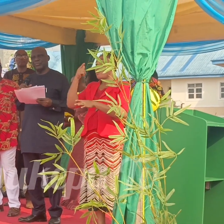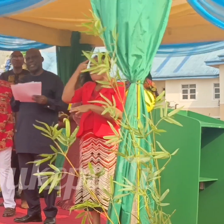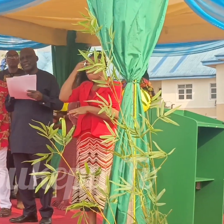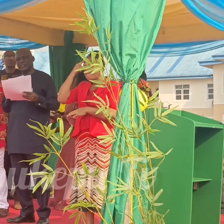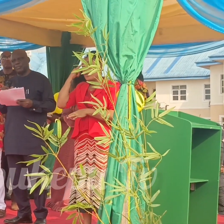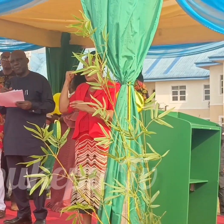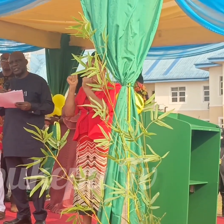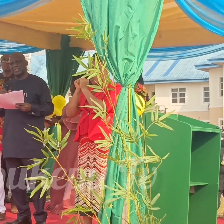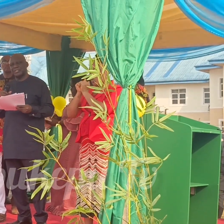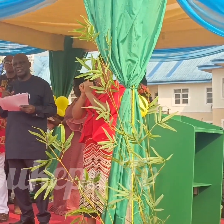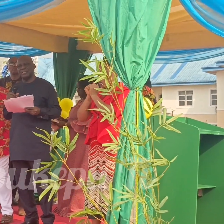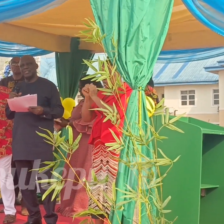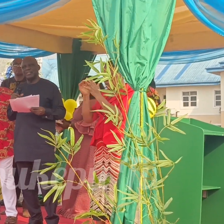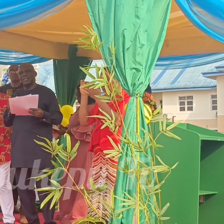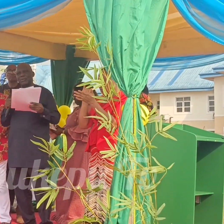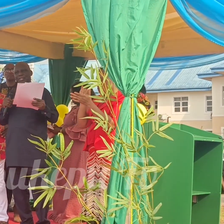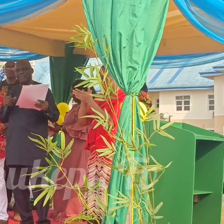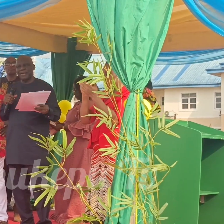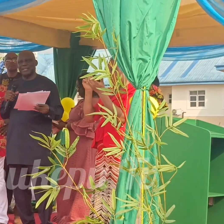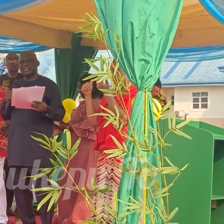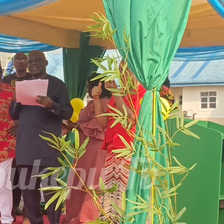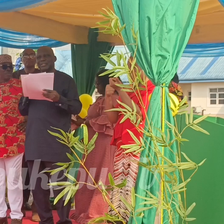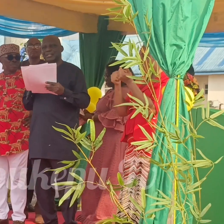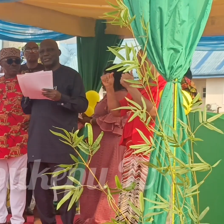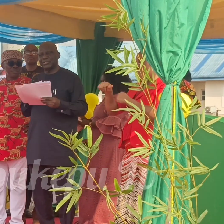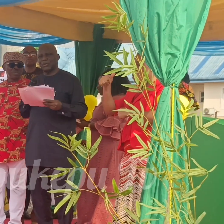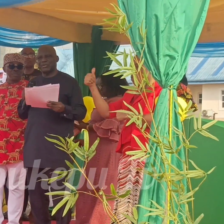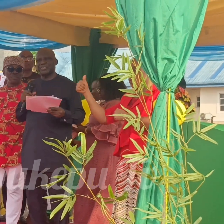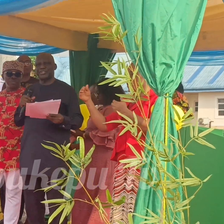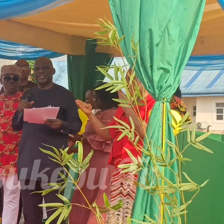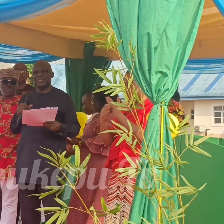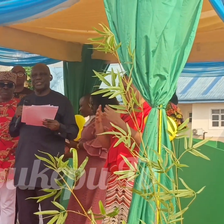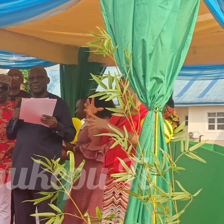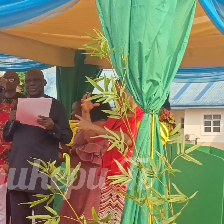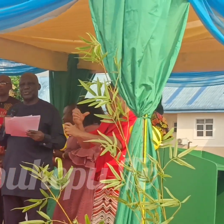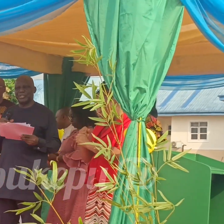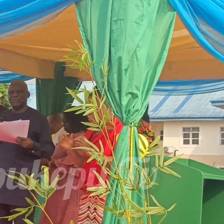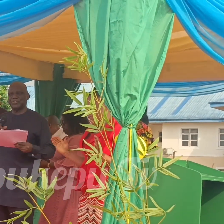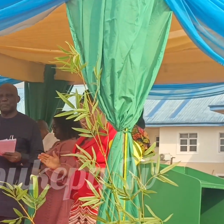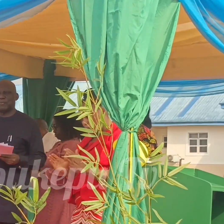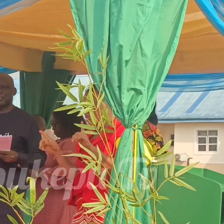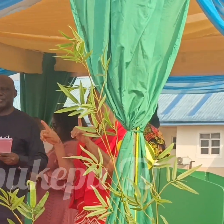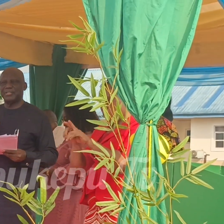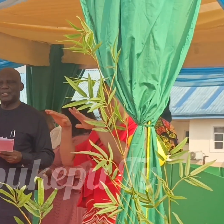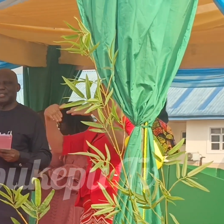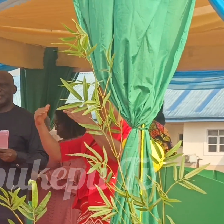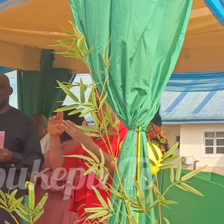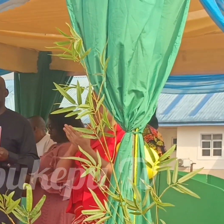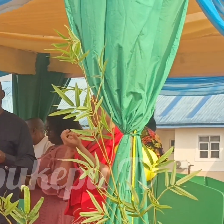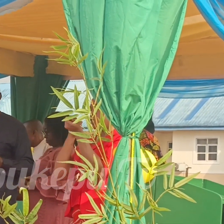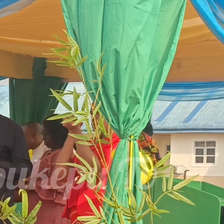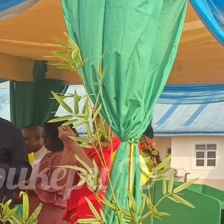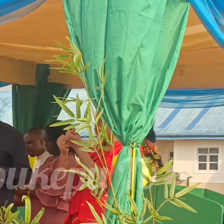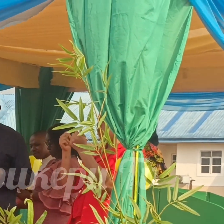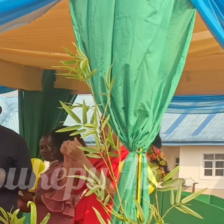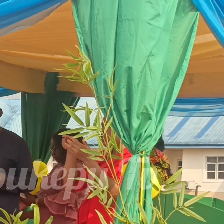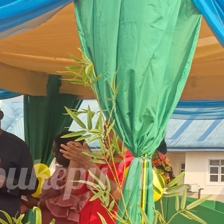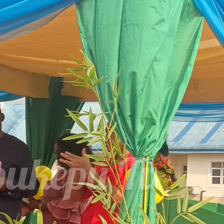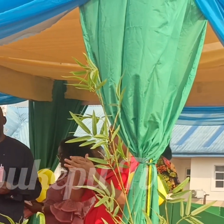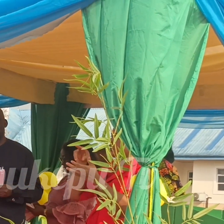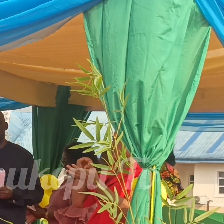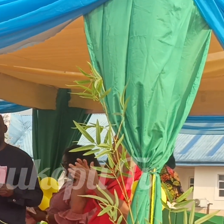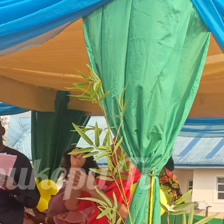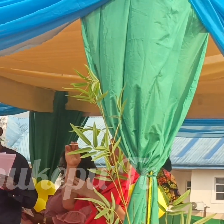Because with that support, other banks got courage to also give us support, like Stanbic and